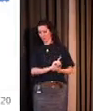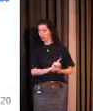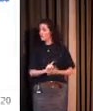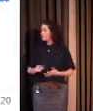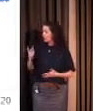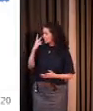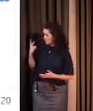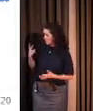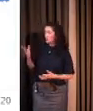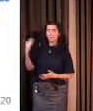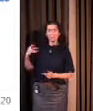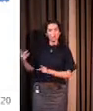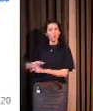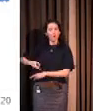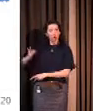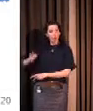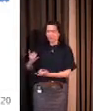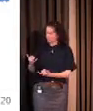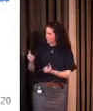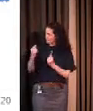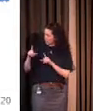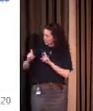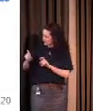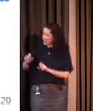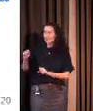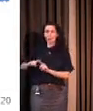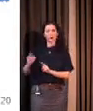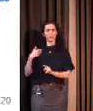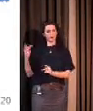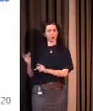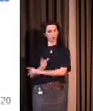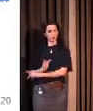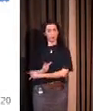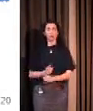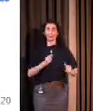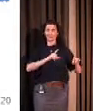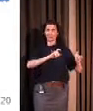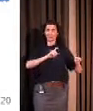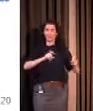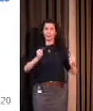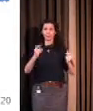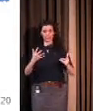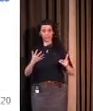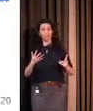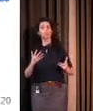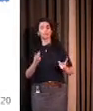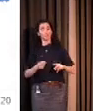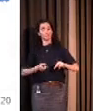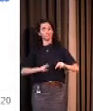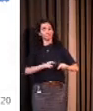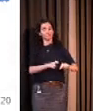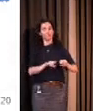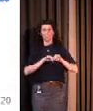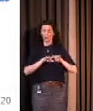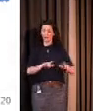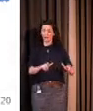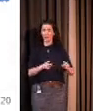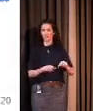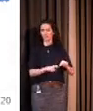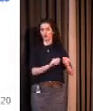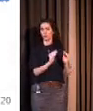higher in the past. So I think there's a lot of testing happening. I think there'll be more testing as it continues to spread, but we